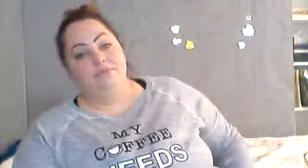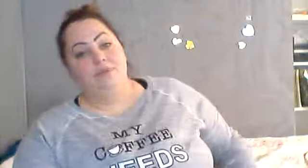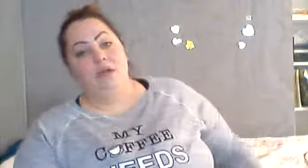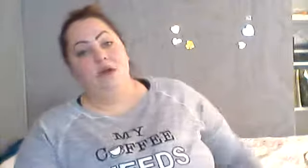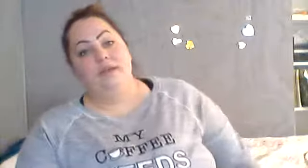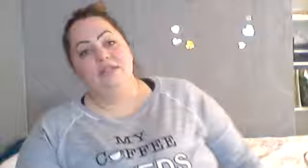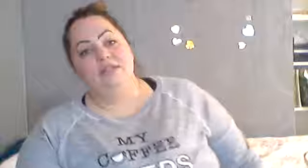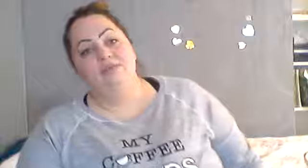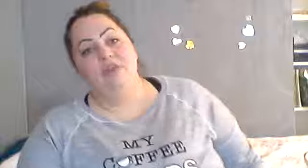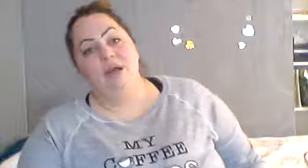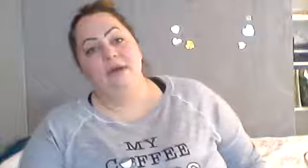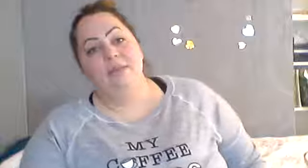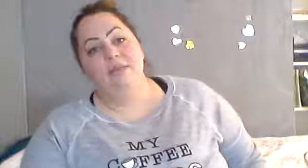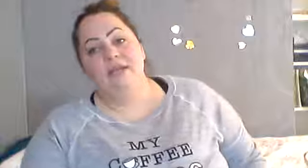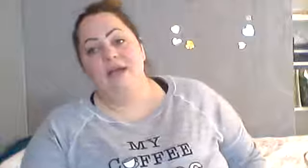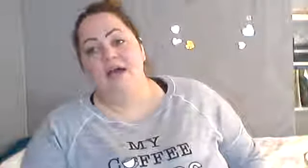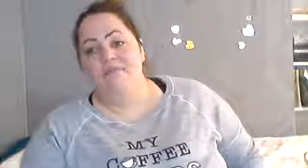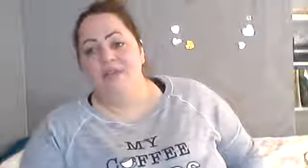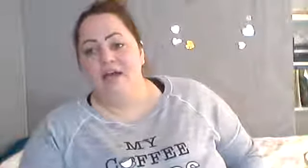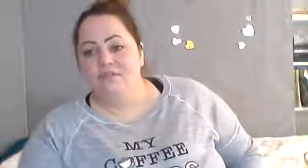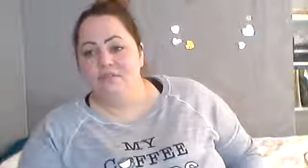All right, so we've got about a minute and a half left.